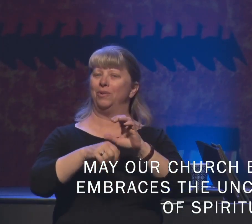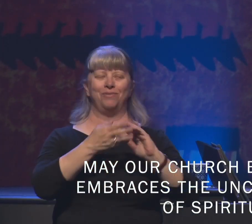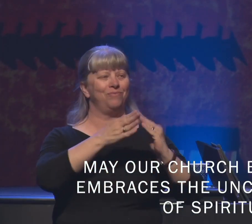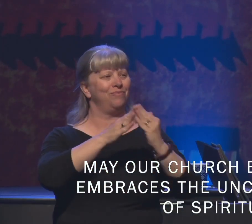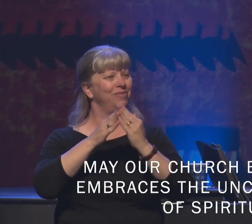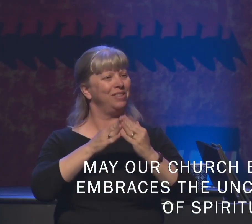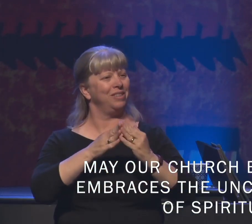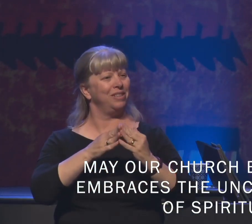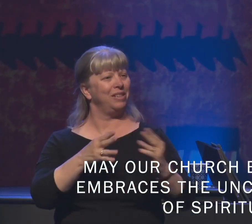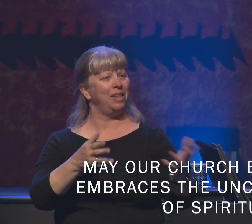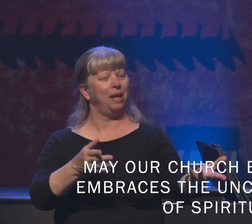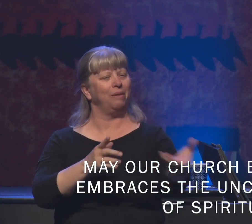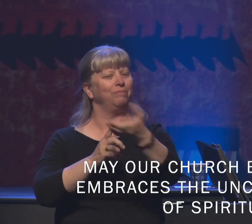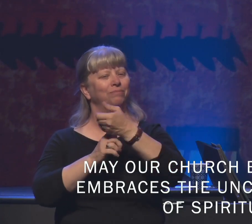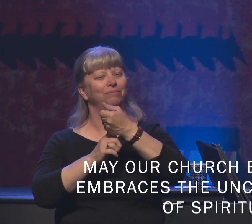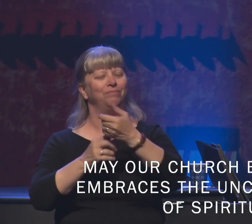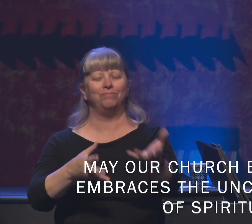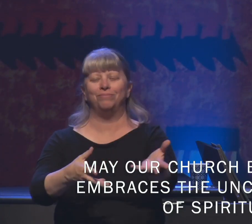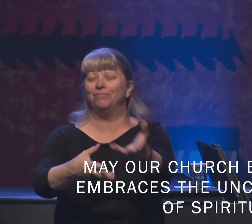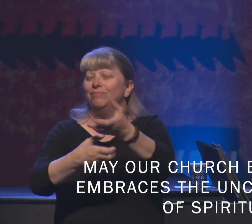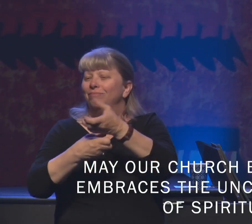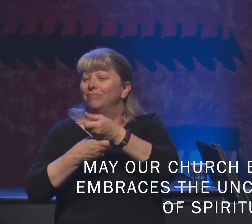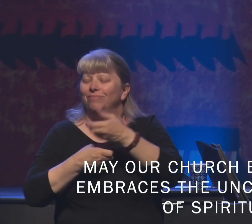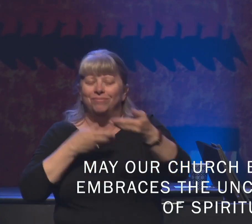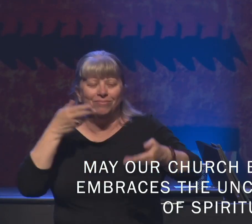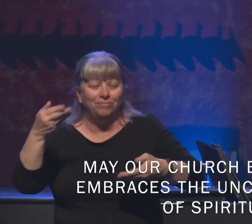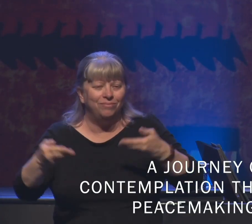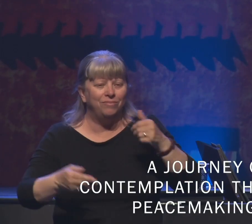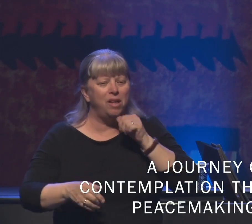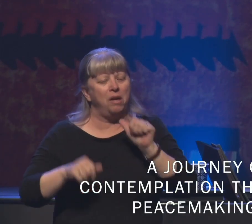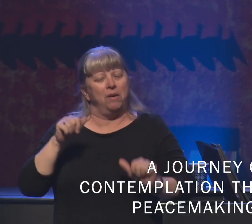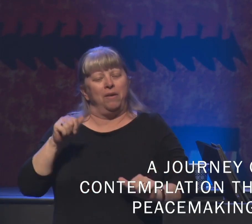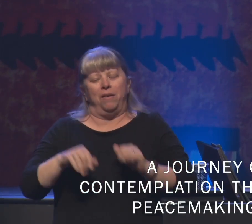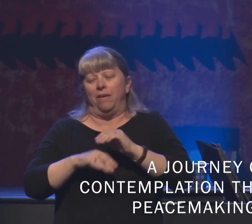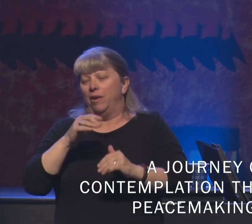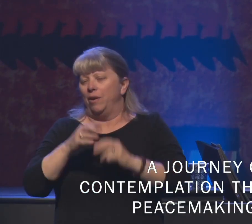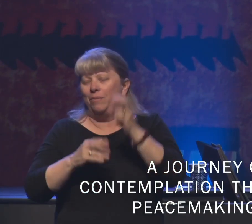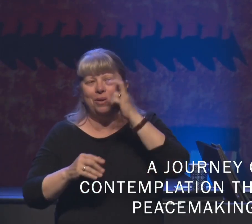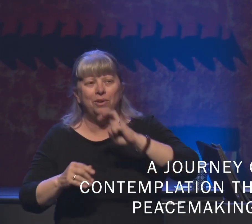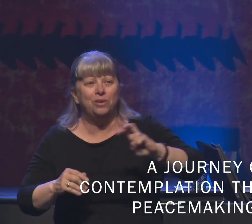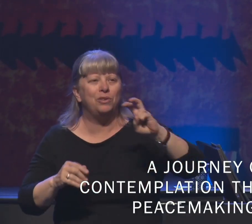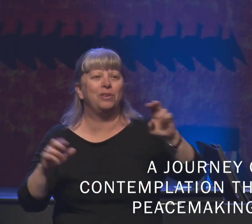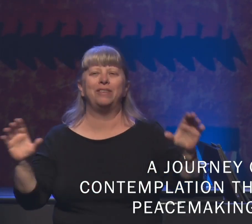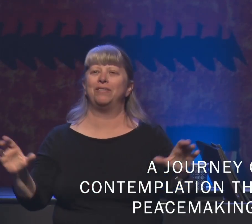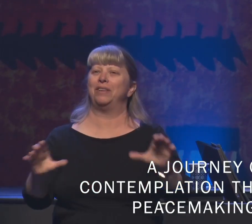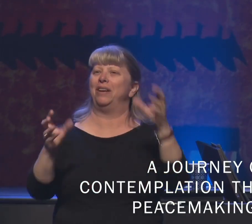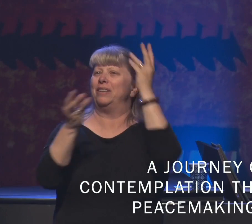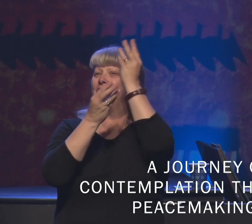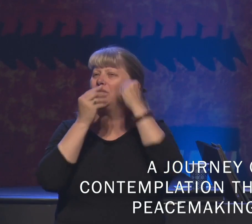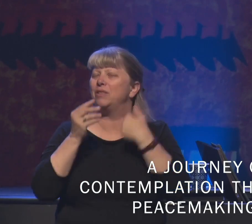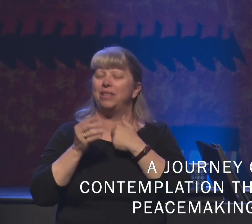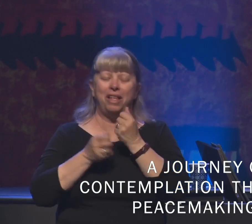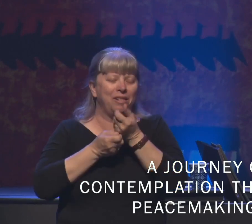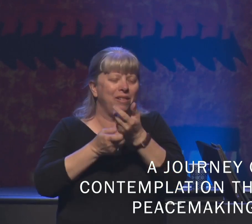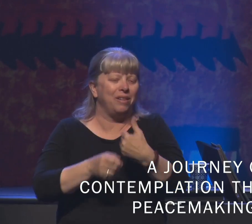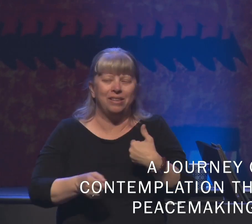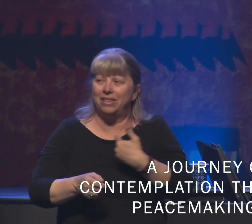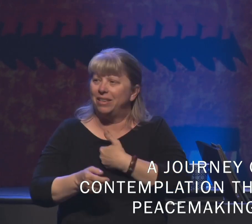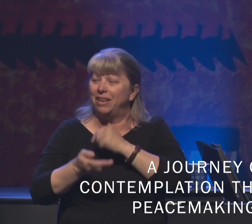that embraces this uncomfortable journey of spiritual growth, a journey of action and contemplation that leads us into